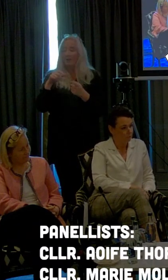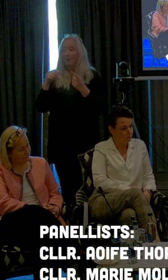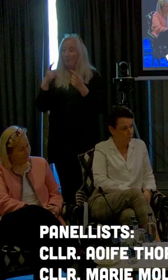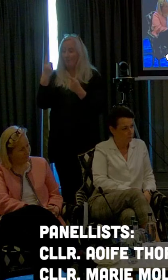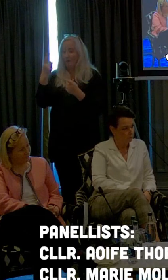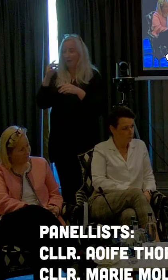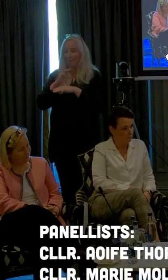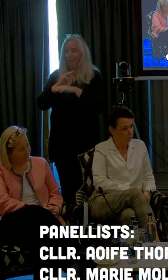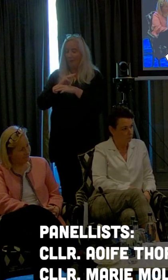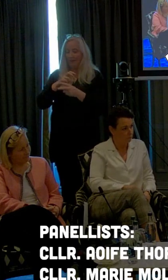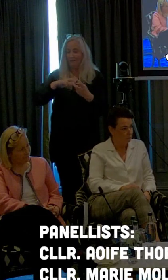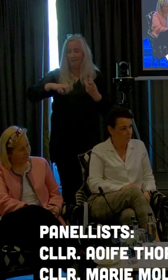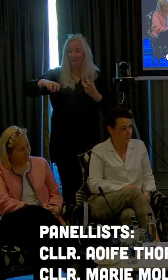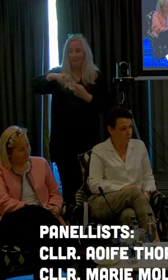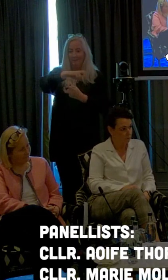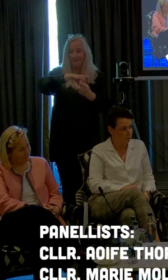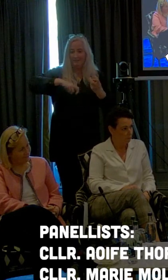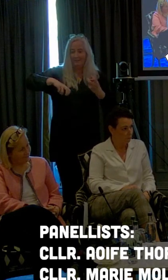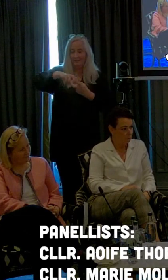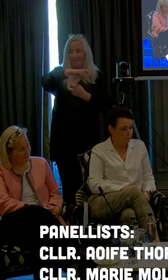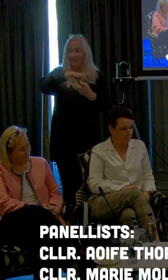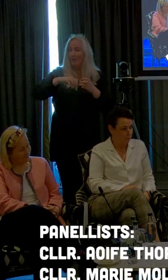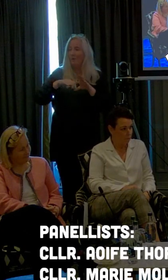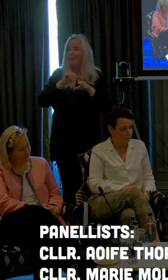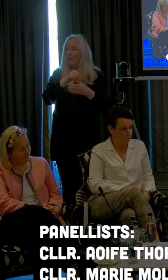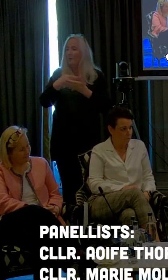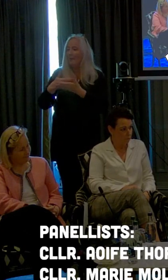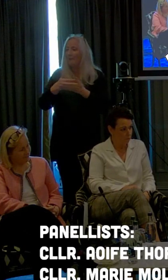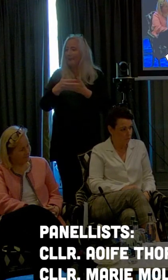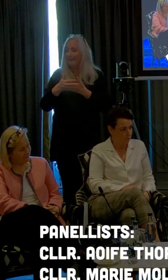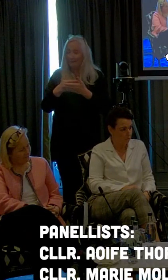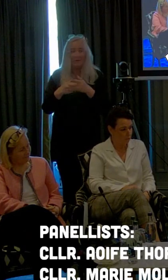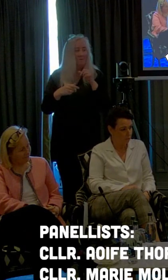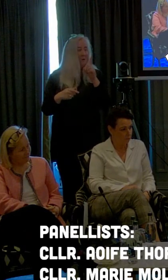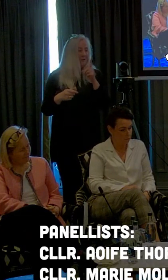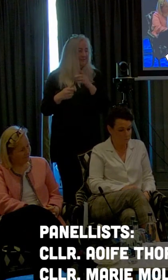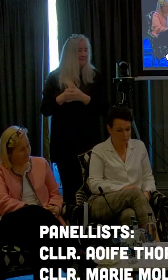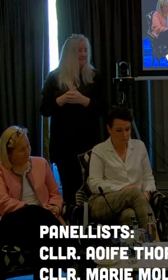herself. And I just thought that was shocking, you know. But overall,